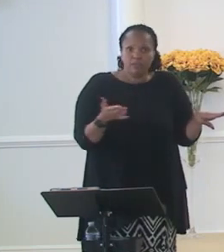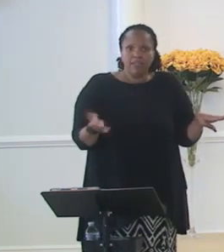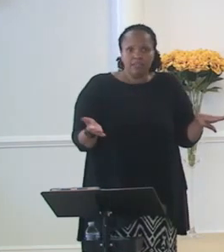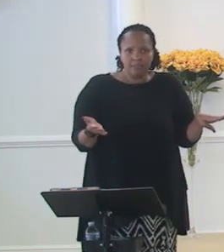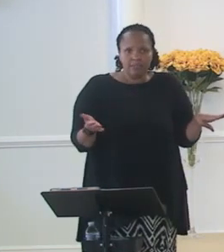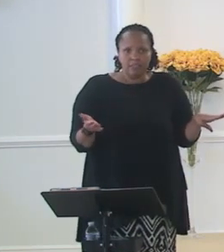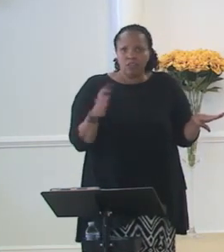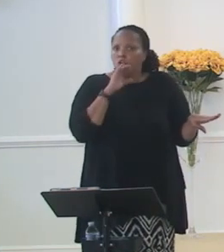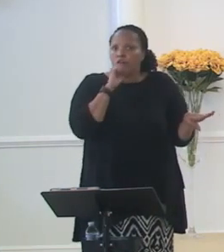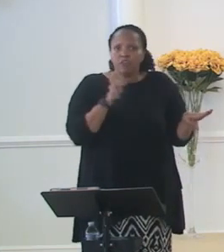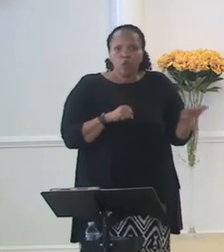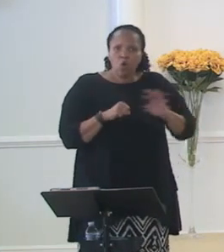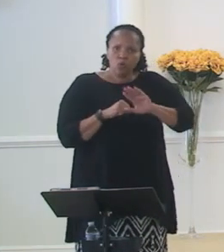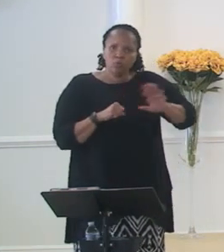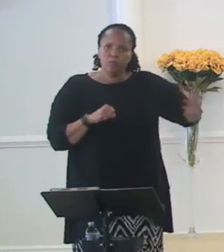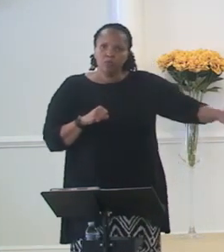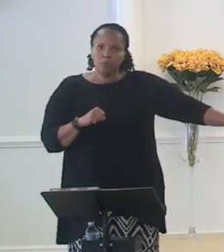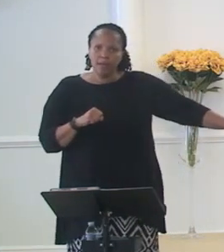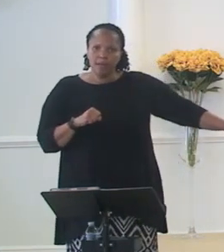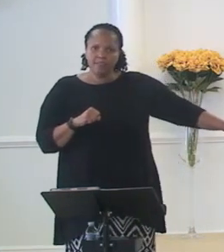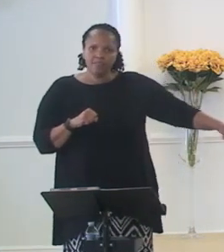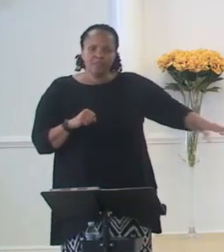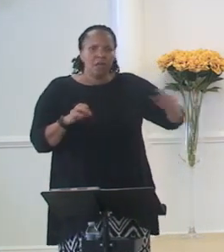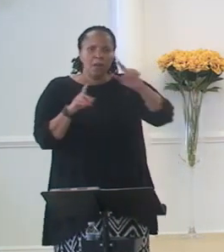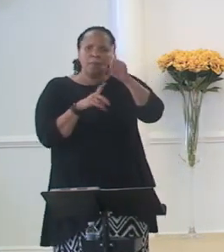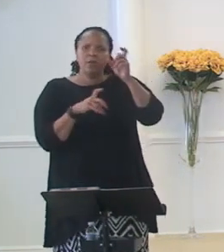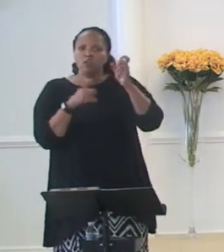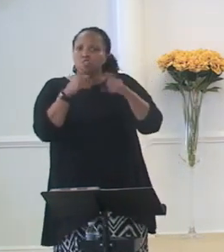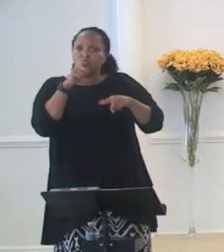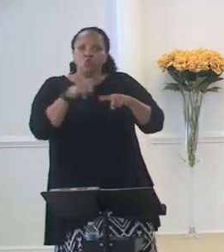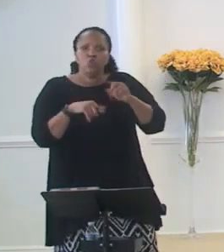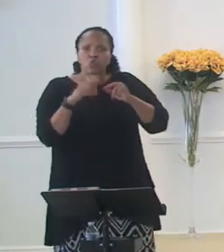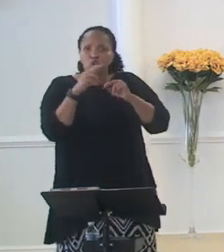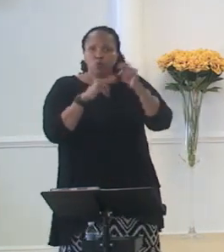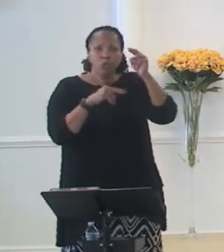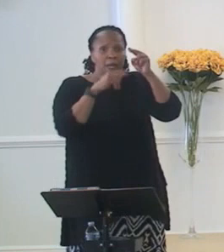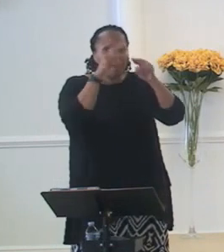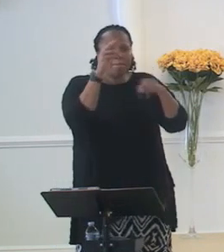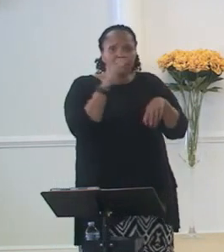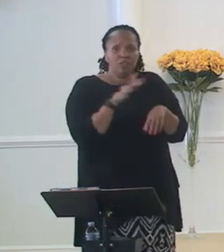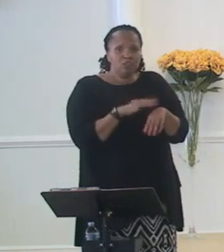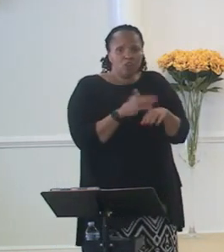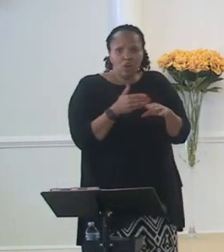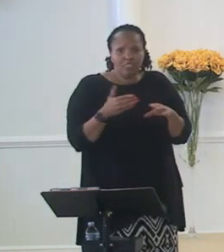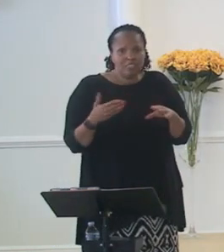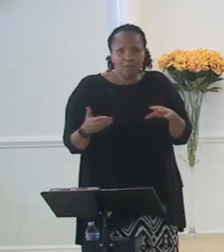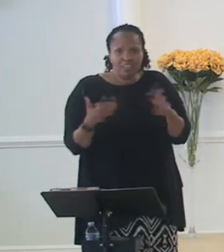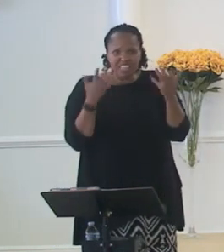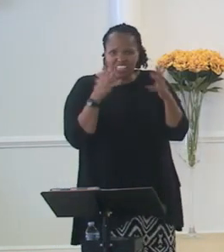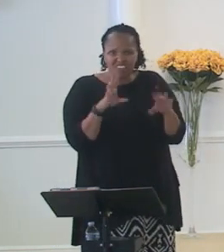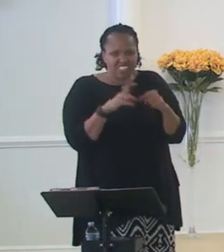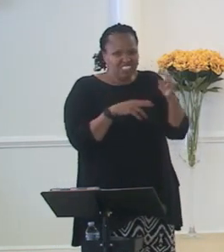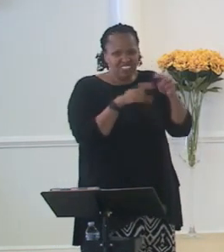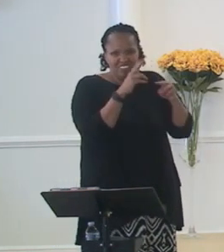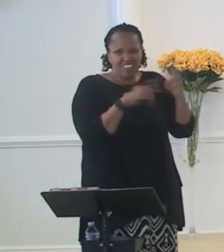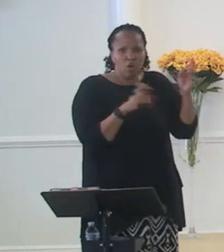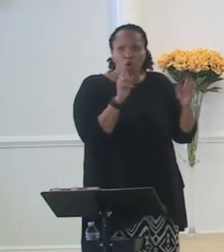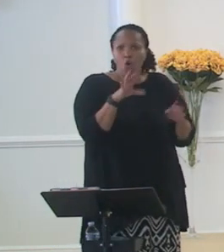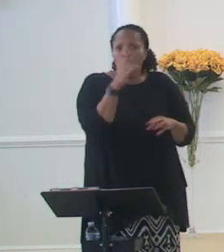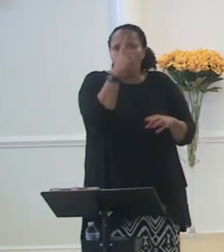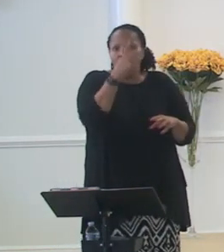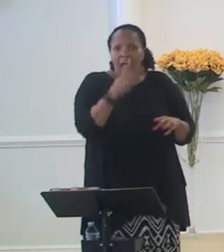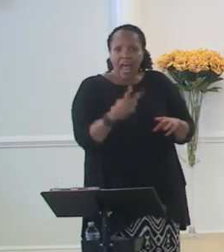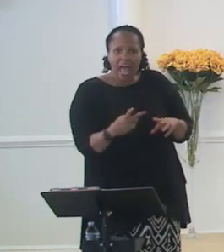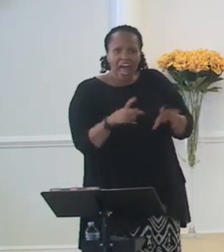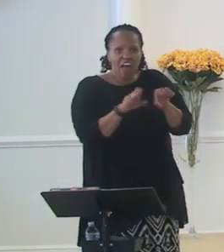My Lord, I like it. Because I can't build on something that's already been built. And I can't build on something that's half broken.